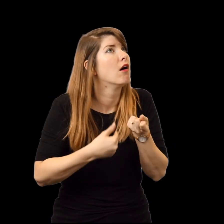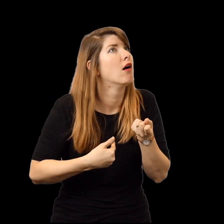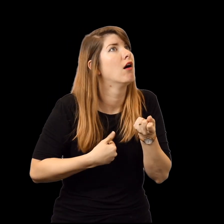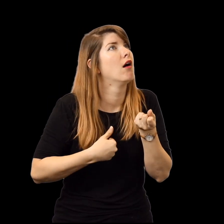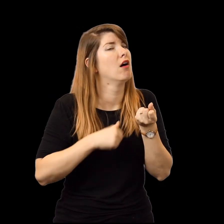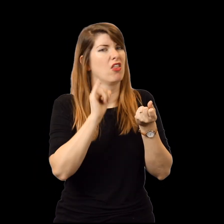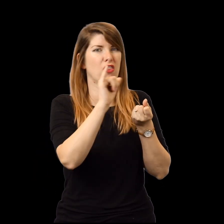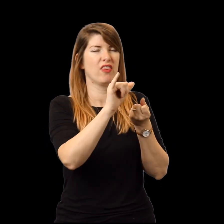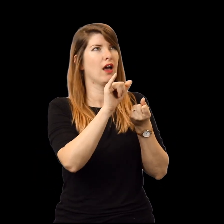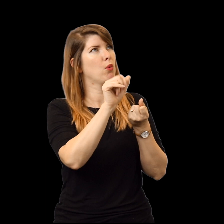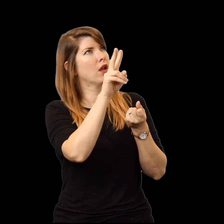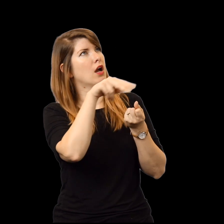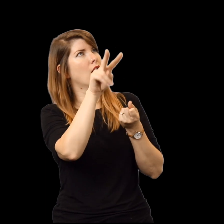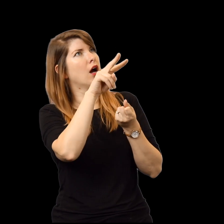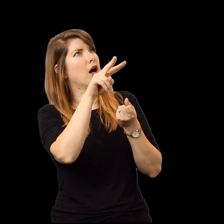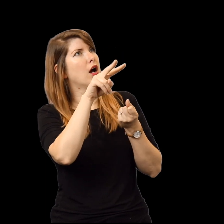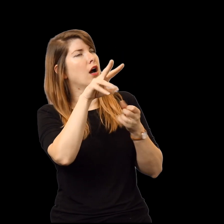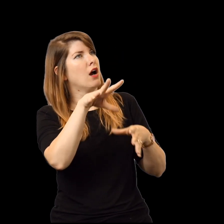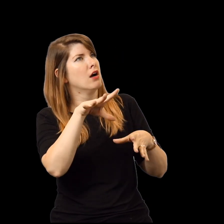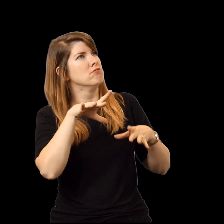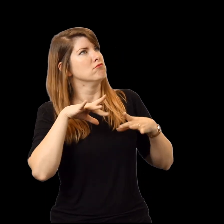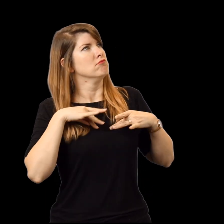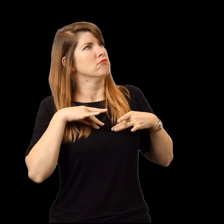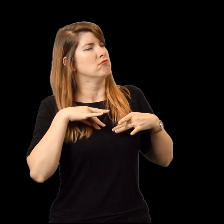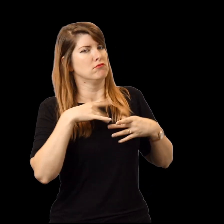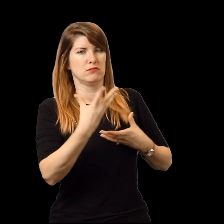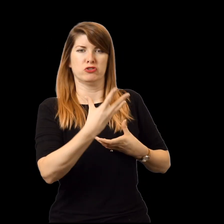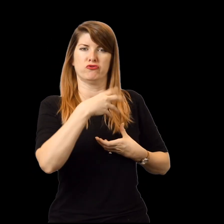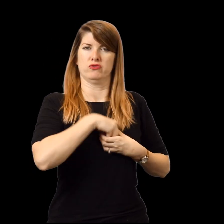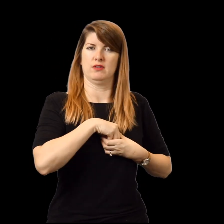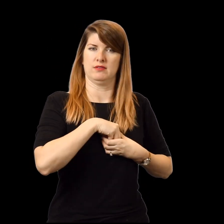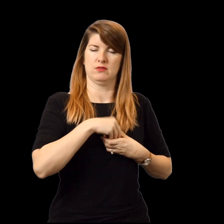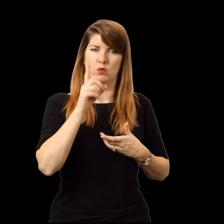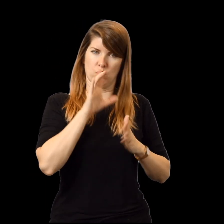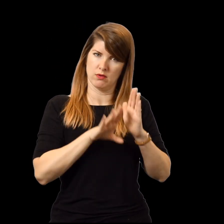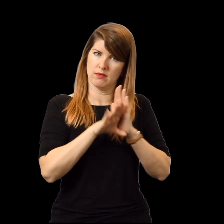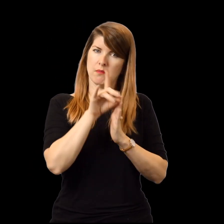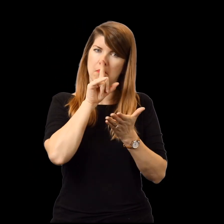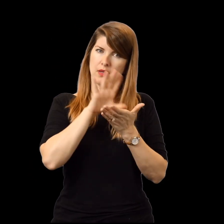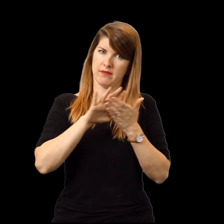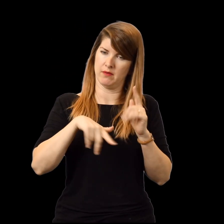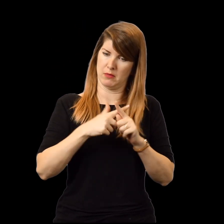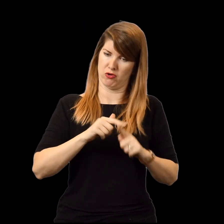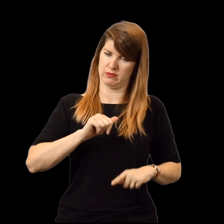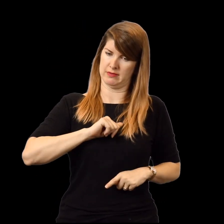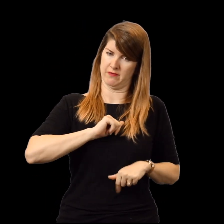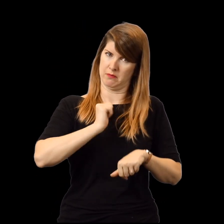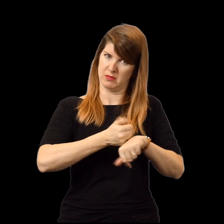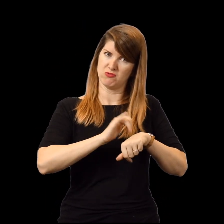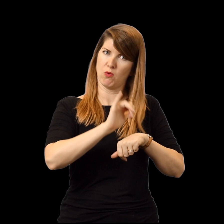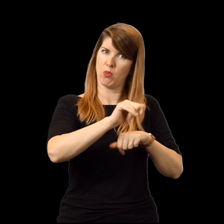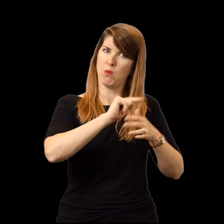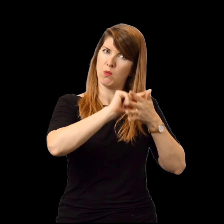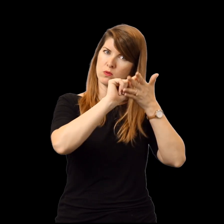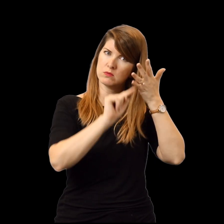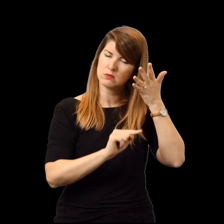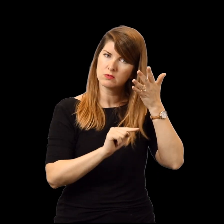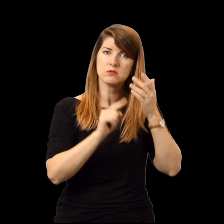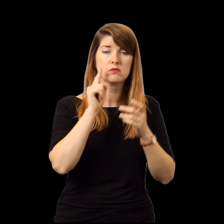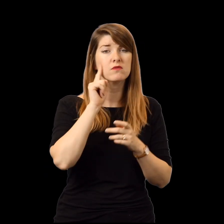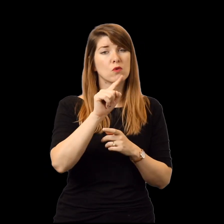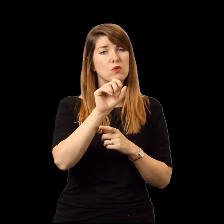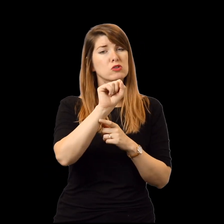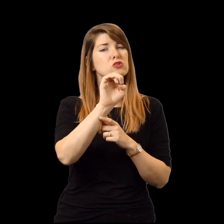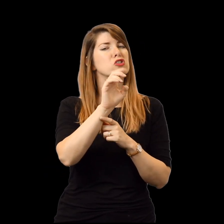there for us, we internalize that, and that sticks to us. And we develop beliefs about ourselves, and these are